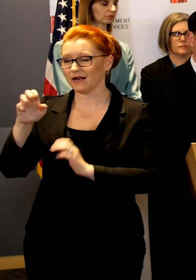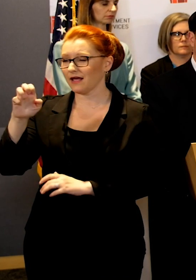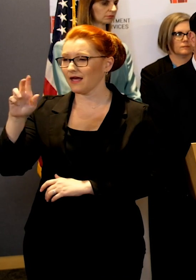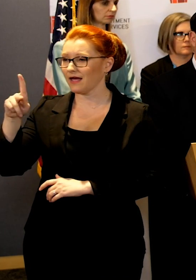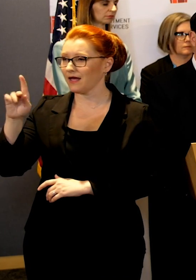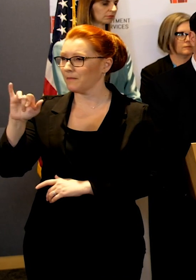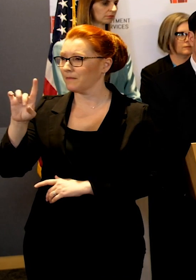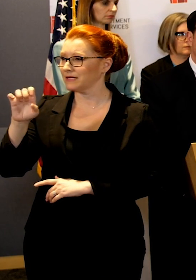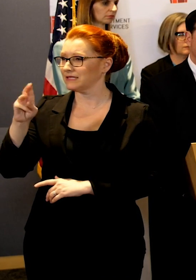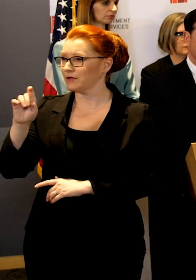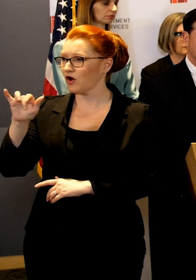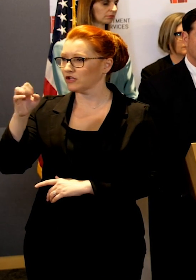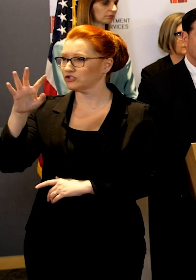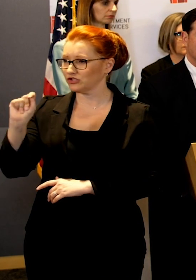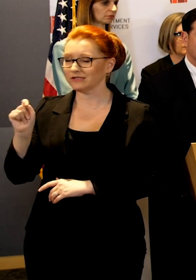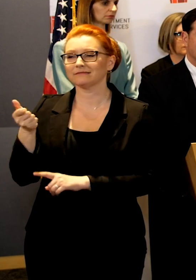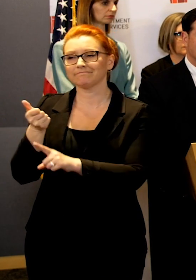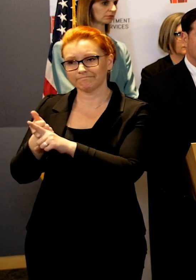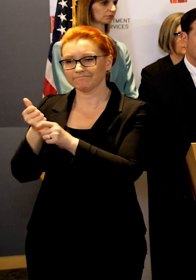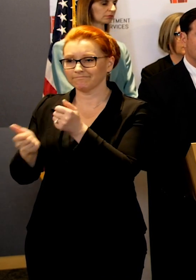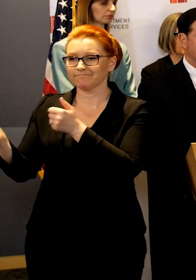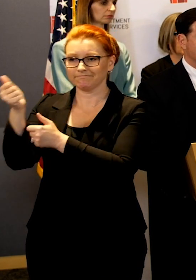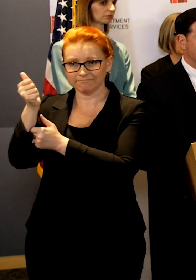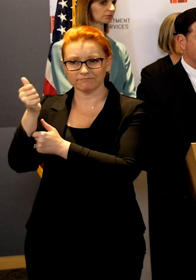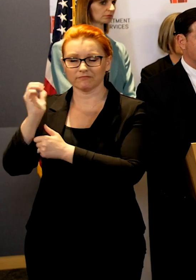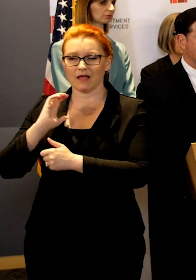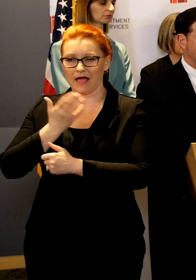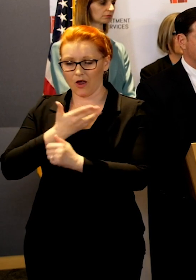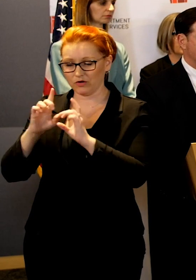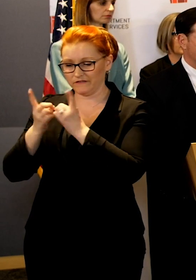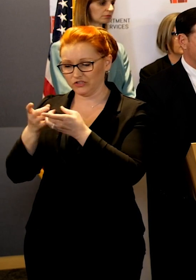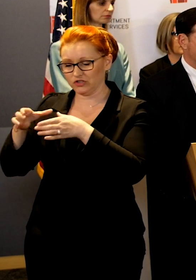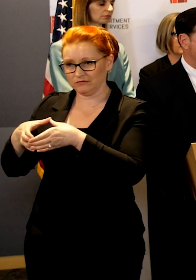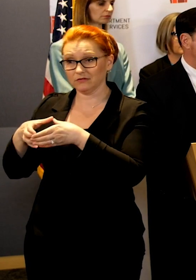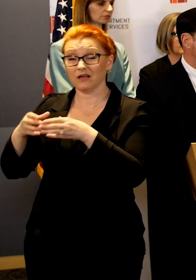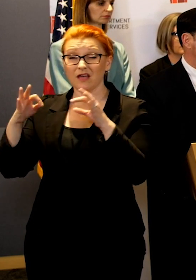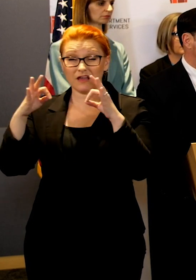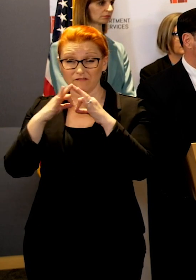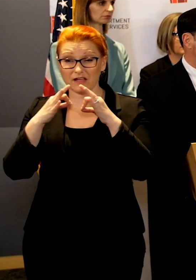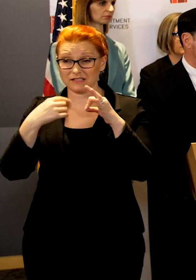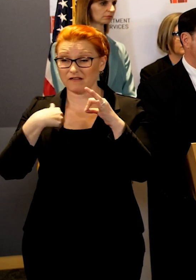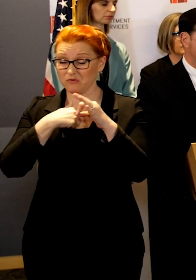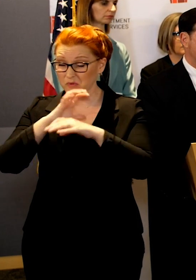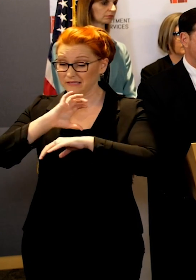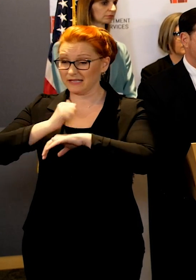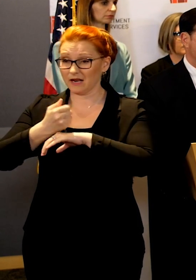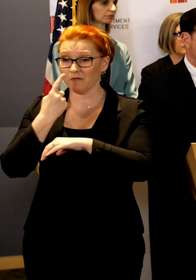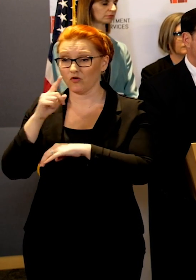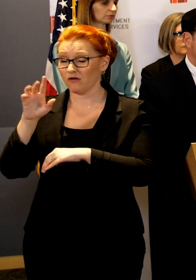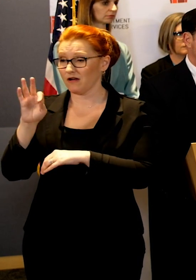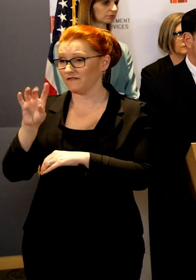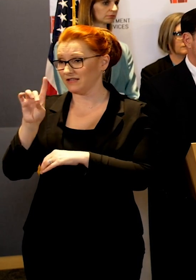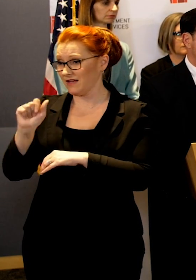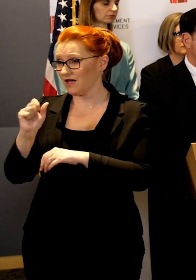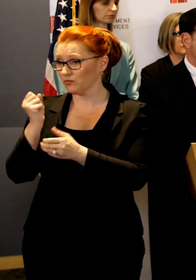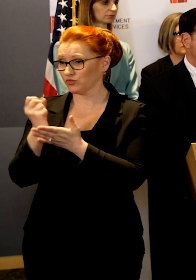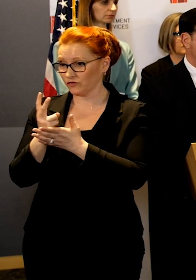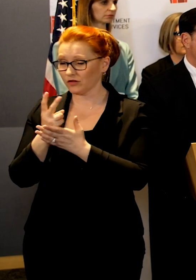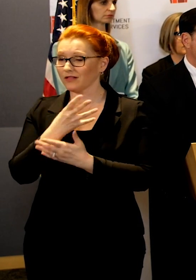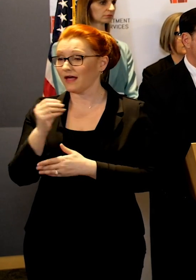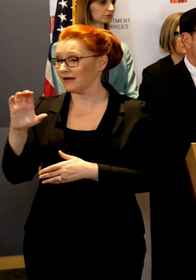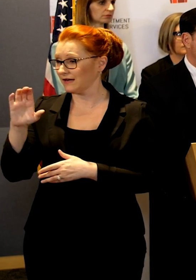TGen North, which is our division in Flagstaff that is set up in 6 weeks for FDA approval and